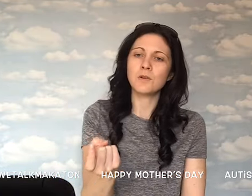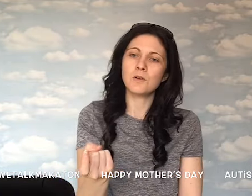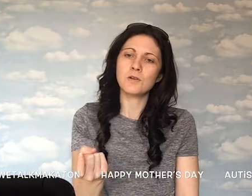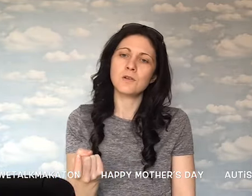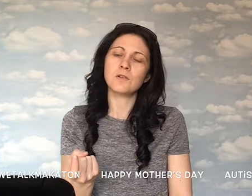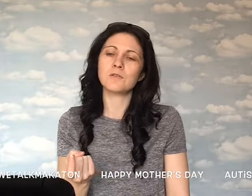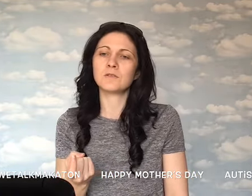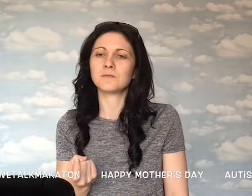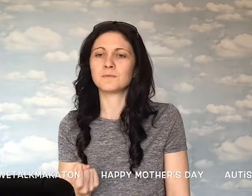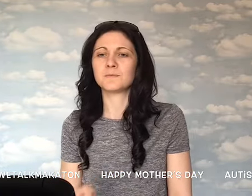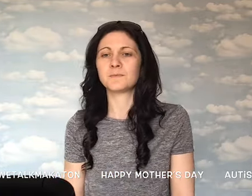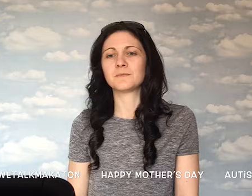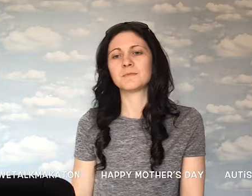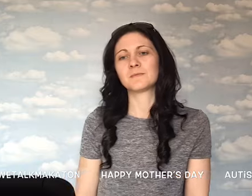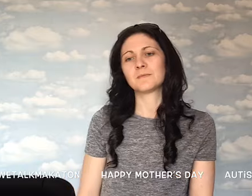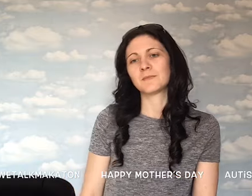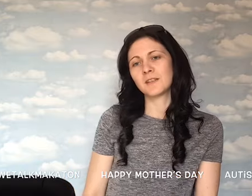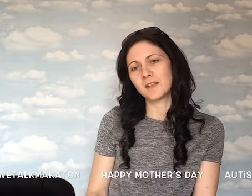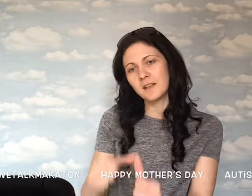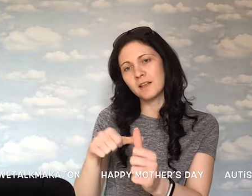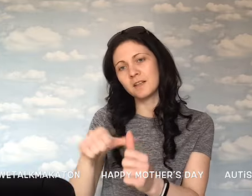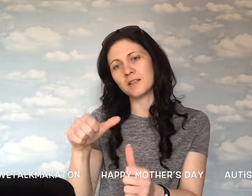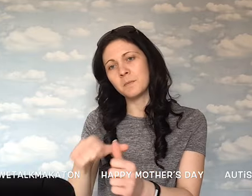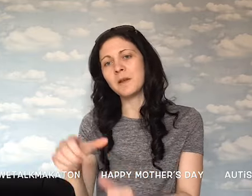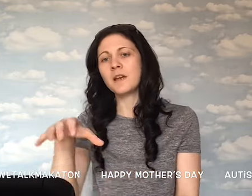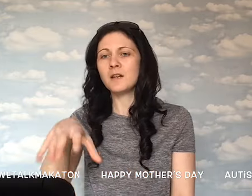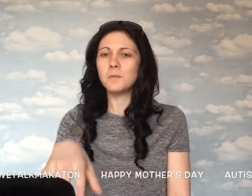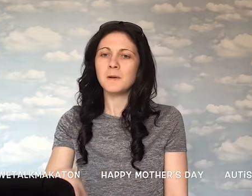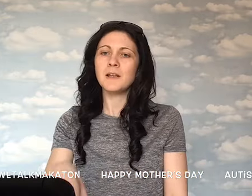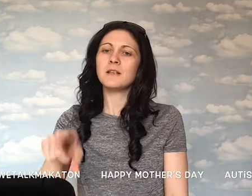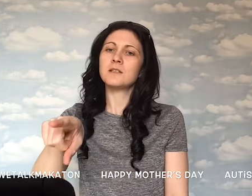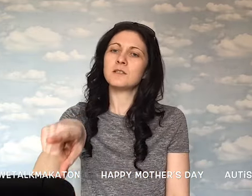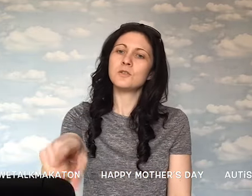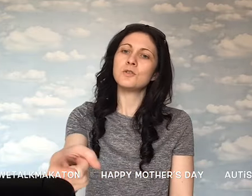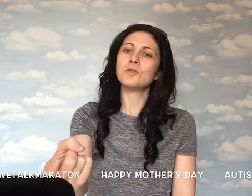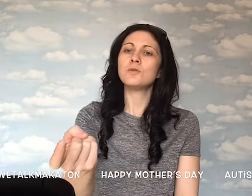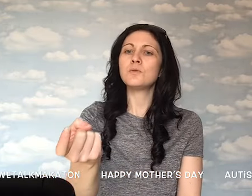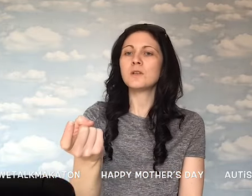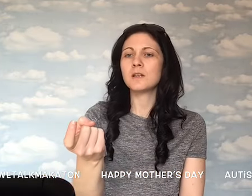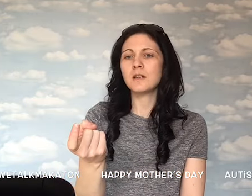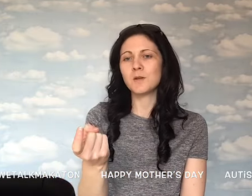Since you came along, it's a better place since you.